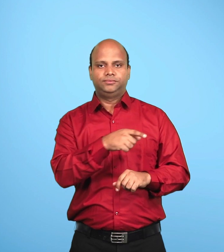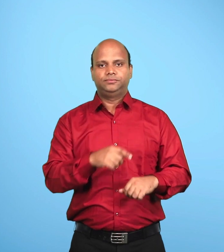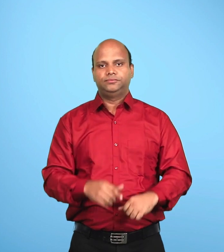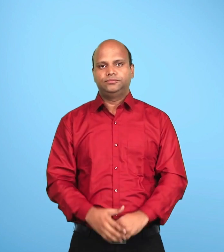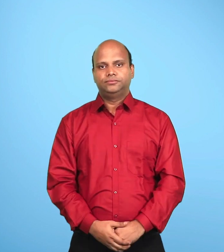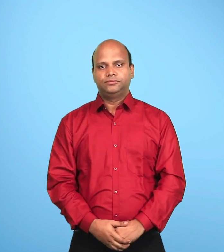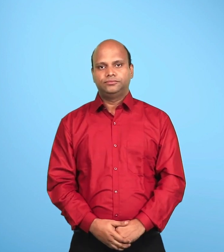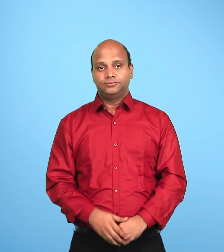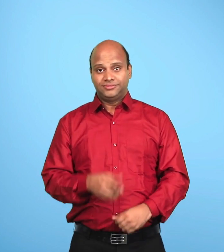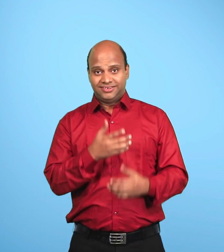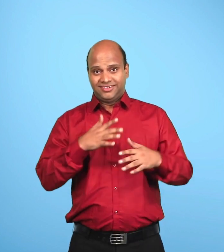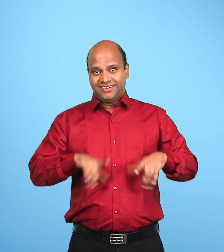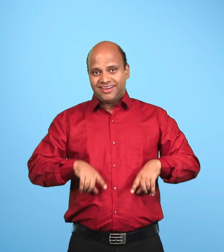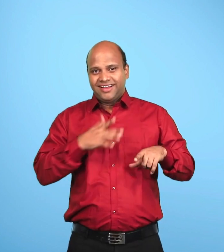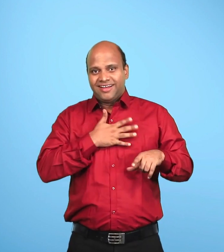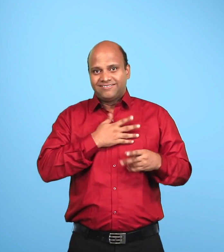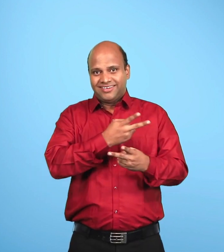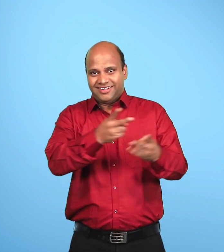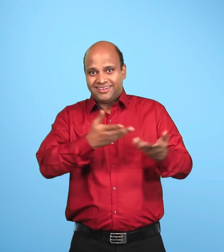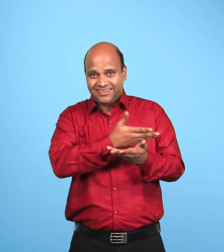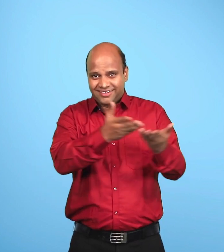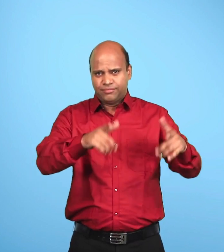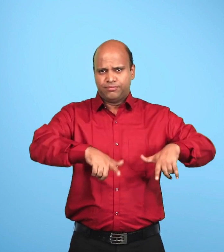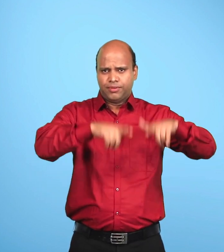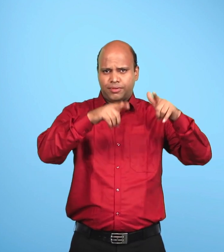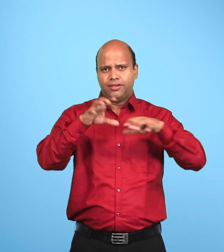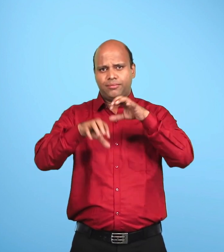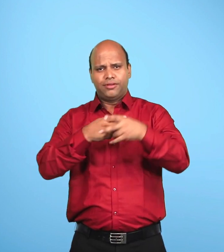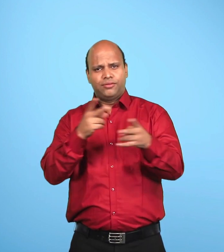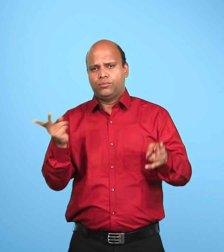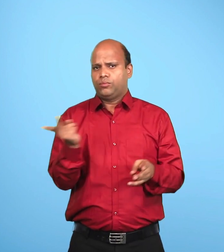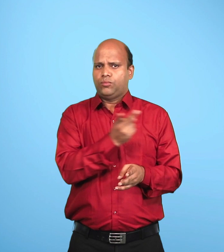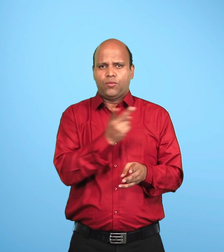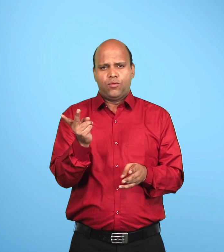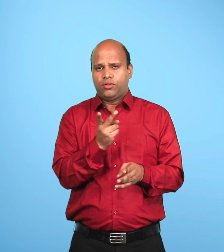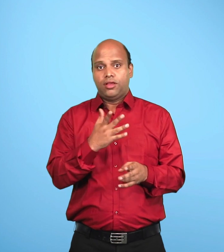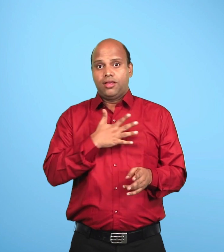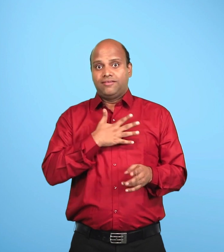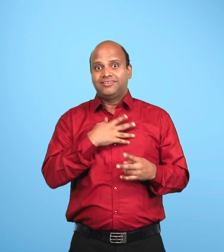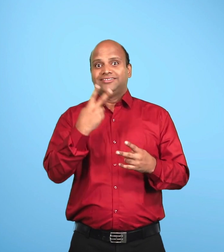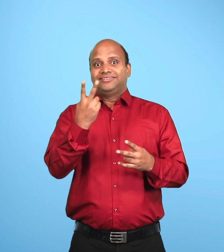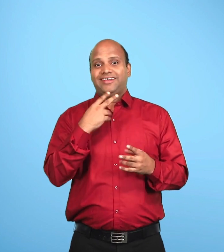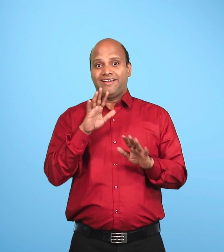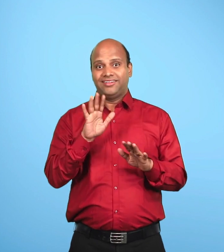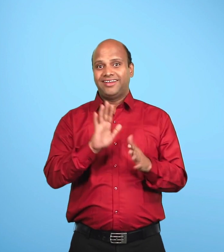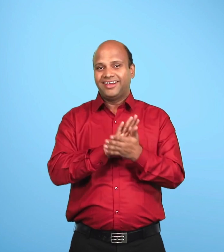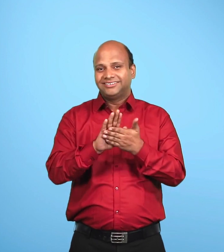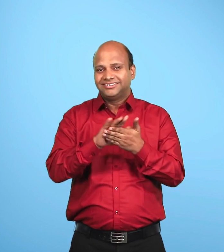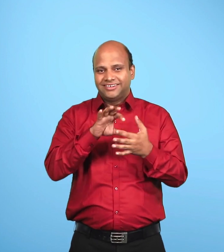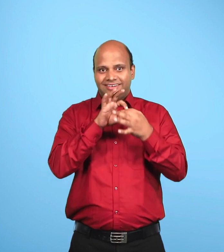years. The organisms, both plants and animals, living in a habitat are its biotic